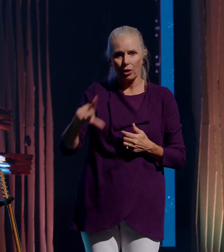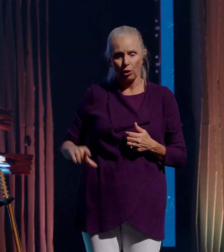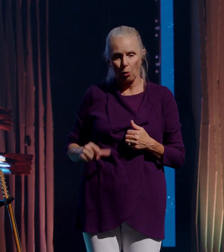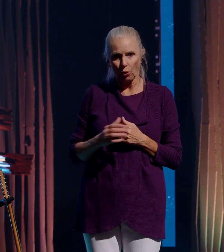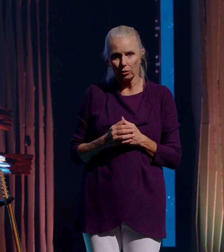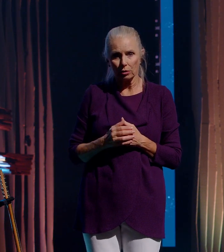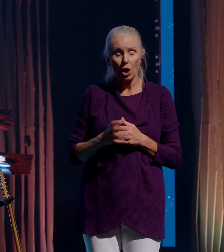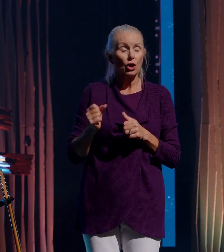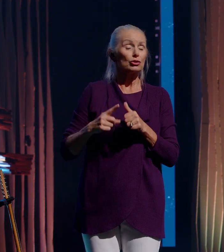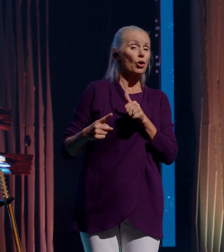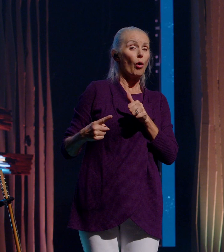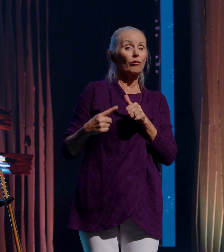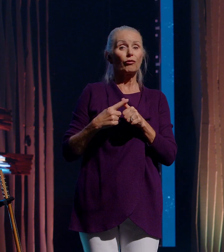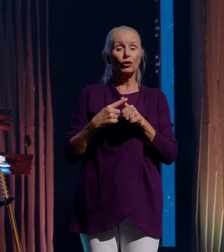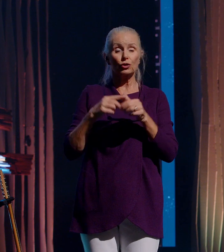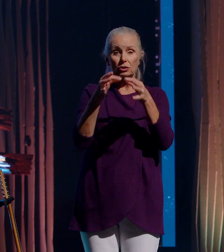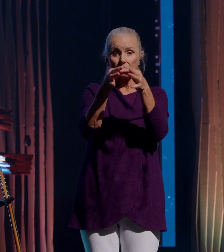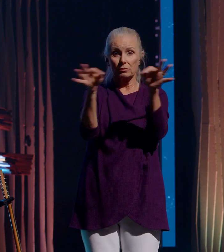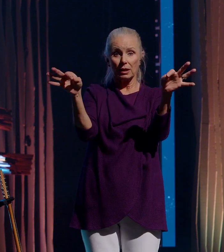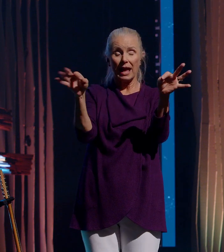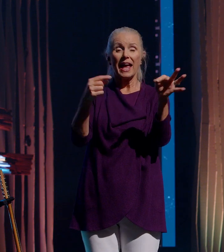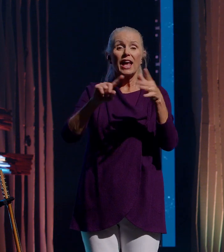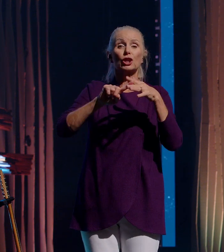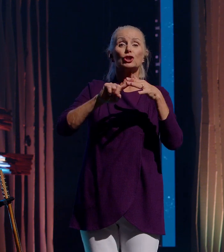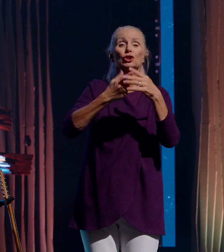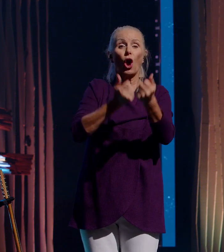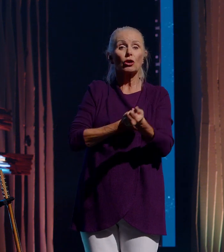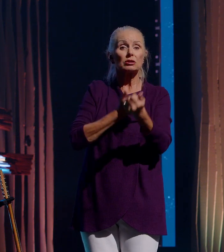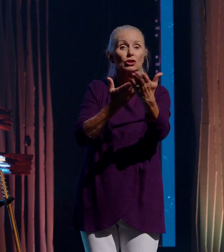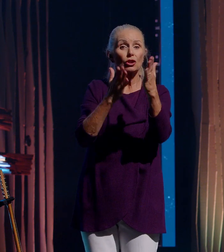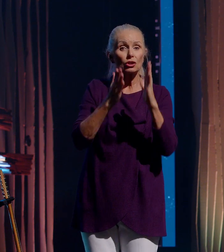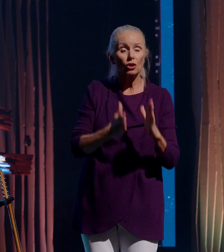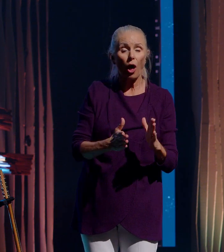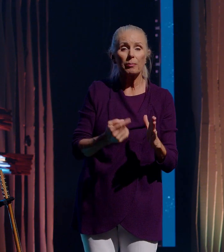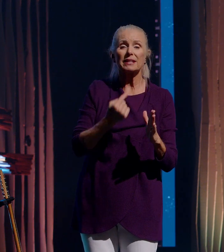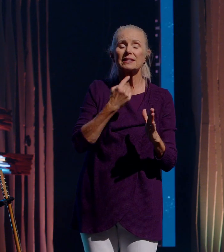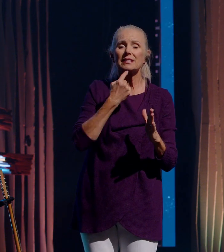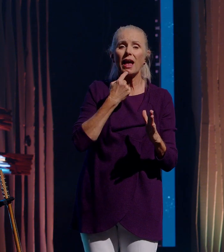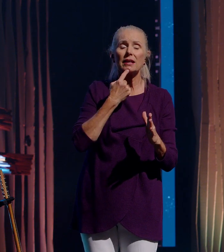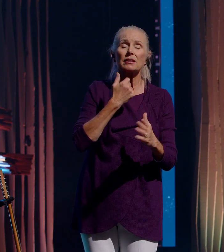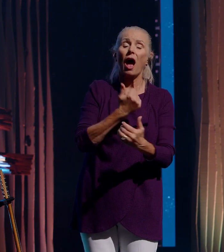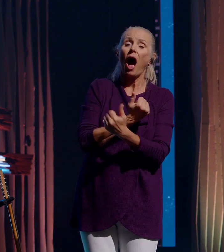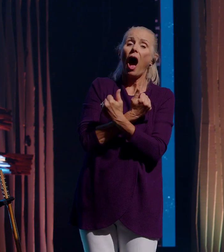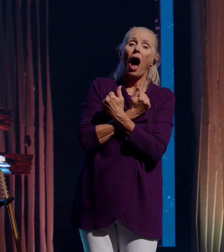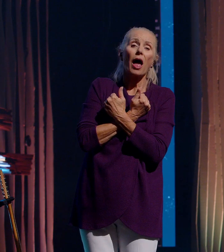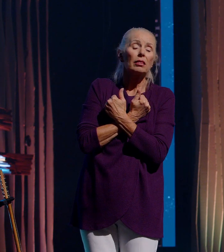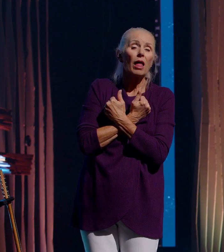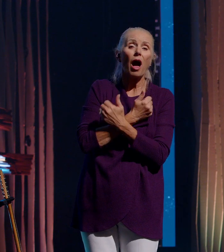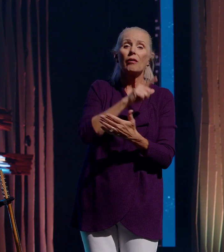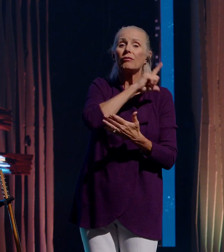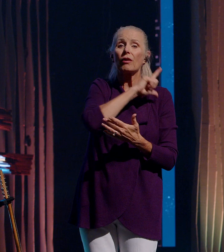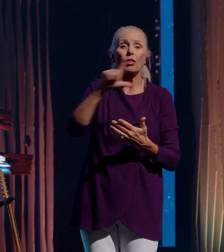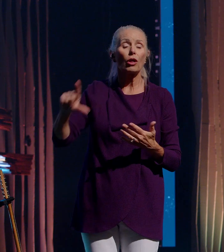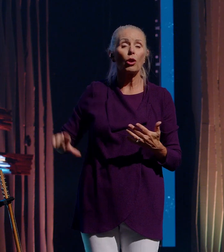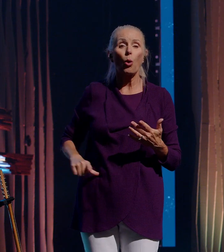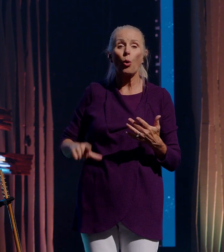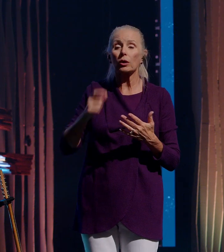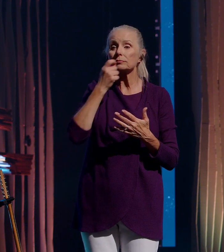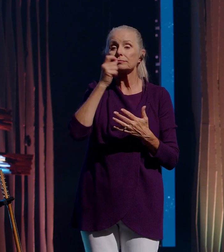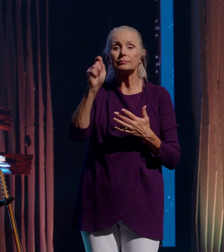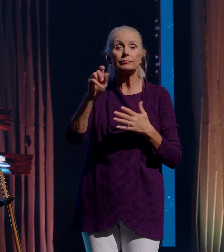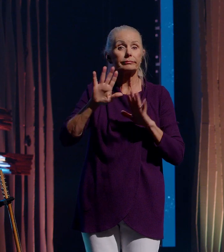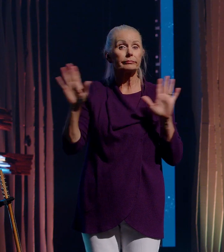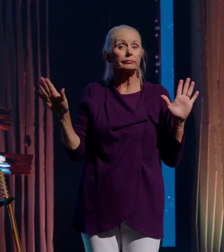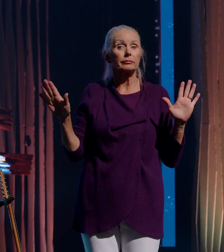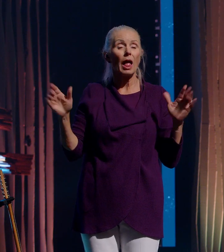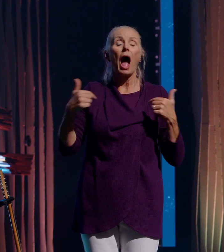in verse 1, the psalmist starts off this song simply saying, I love the Lord. Like,